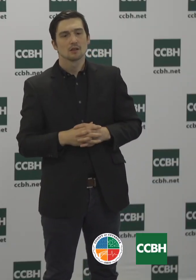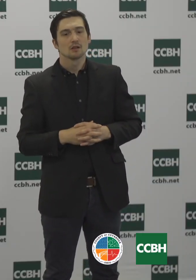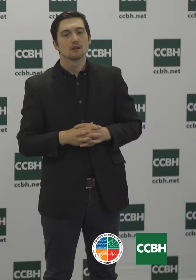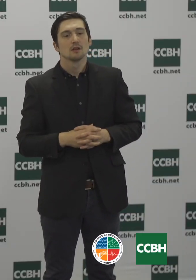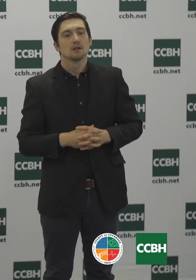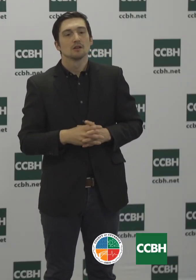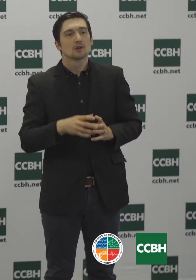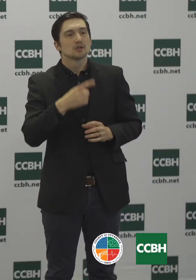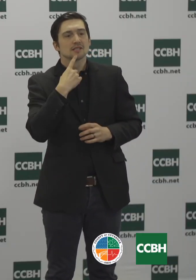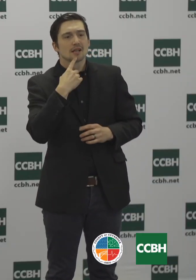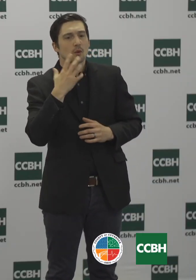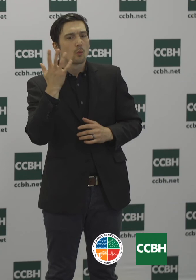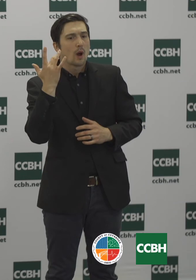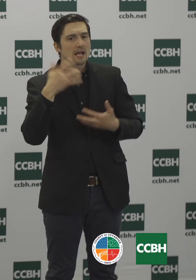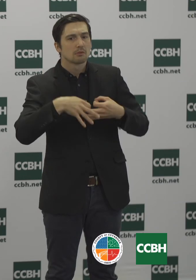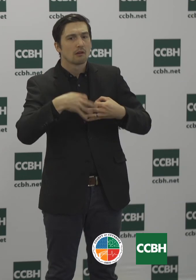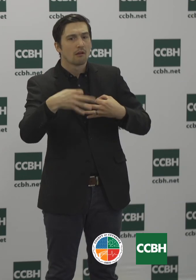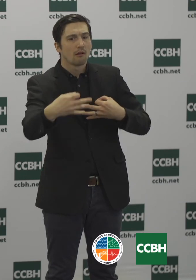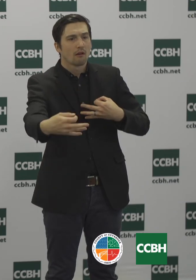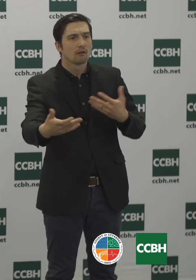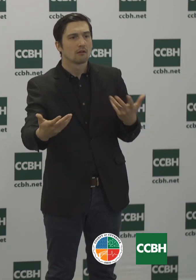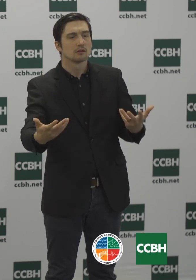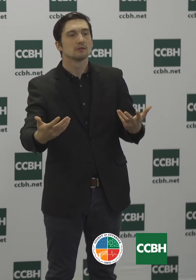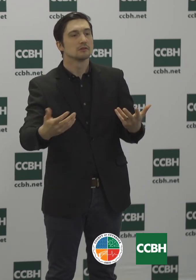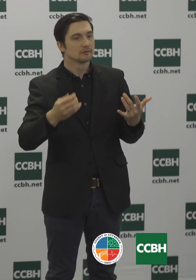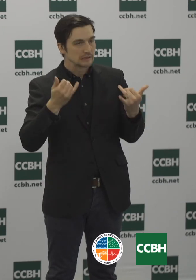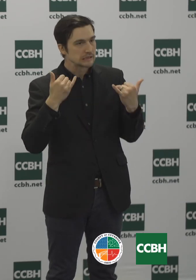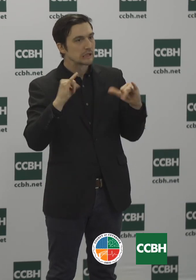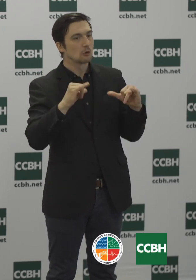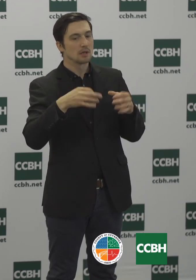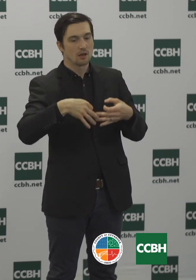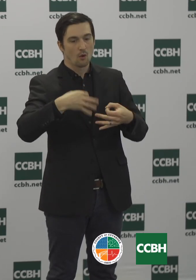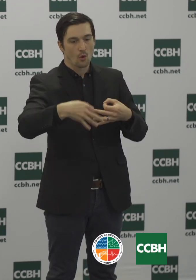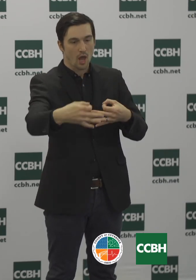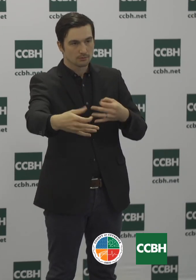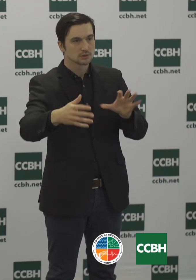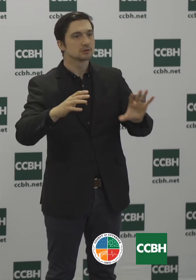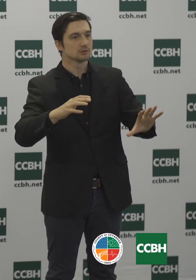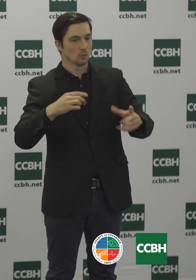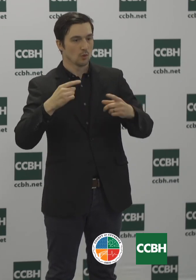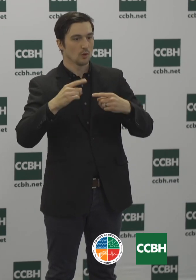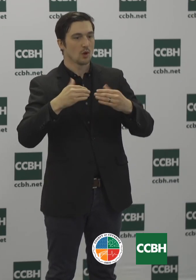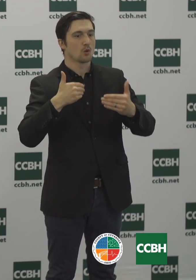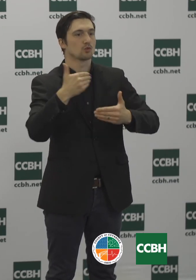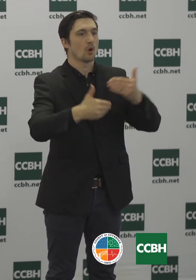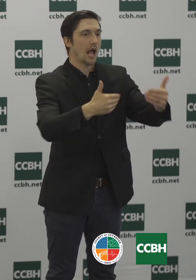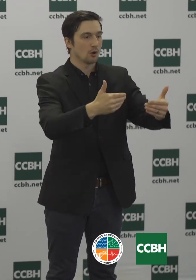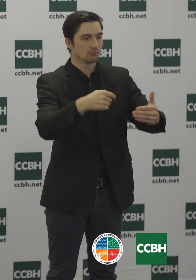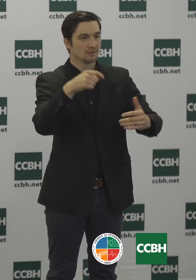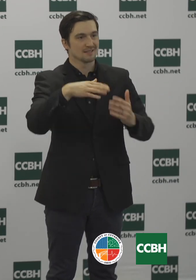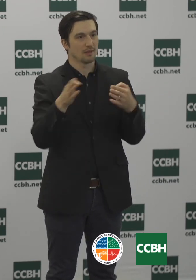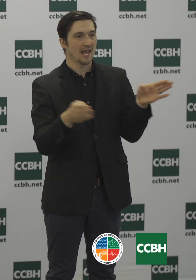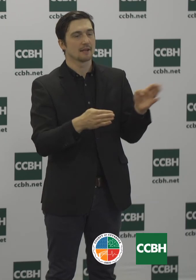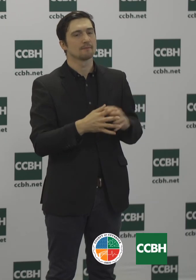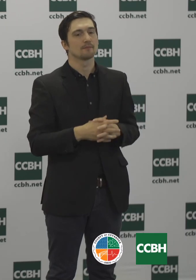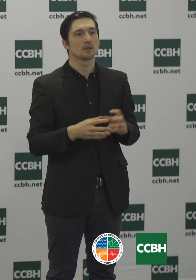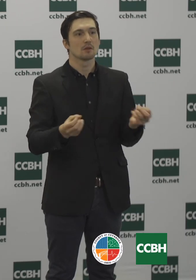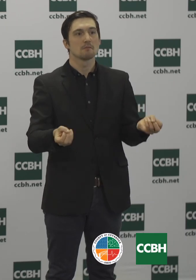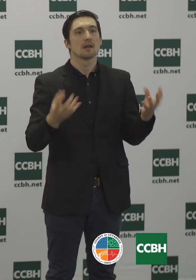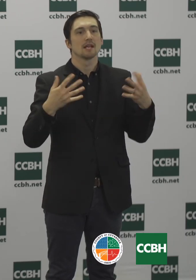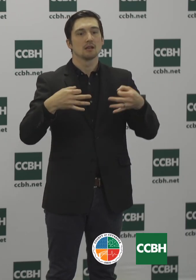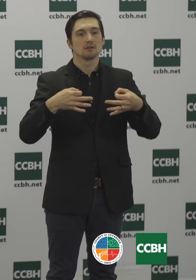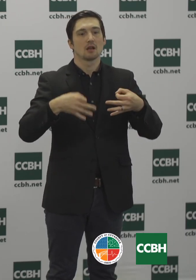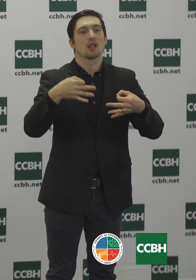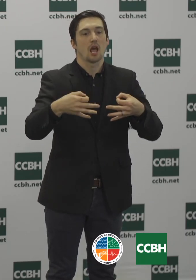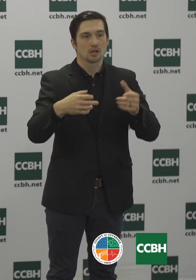the holdup so far, and are there still going to be holdups as we roll out this plan? So there have been a series of delays with